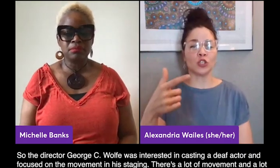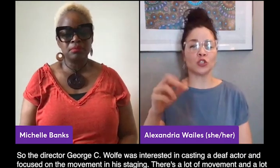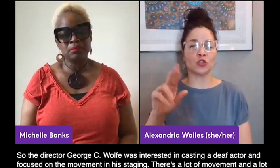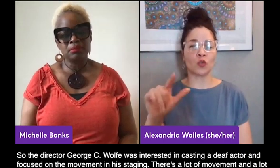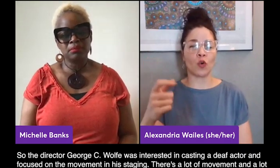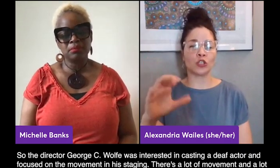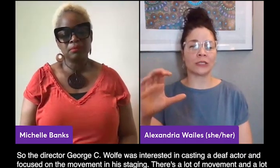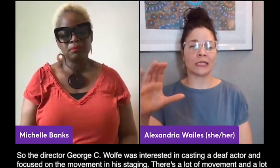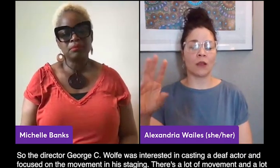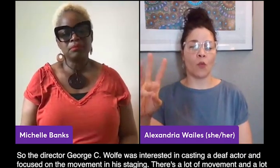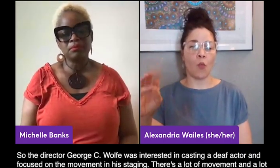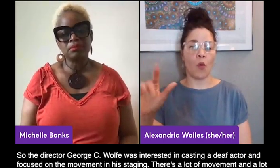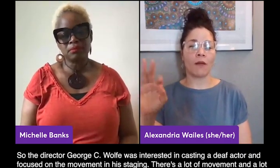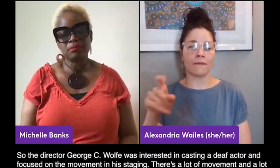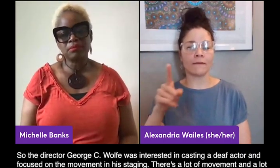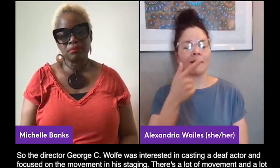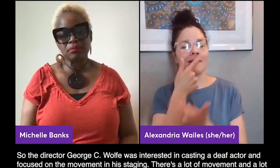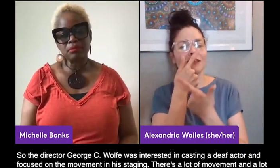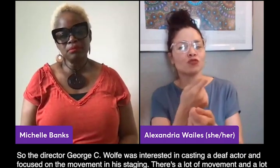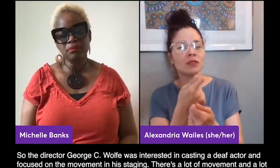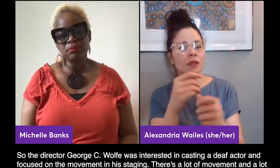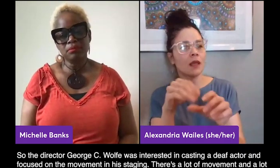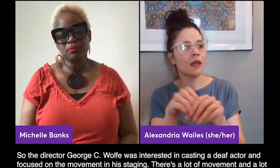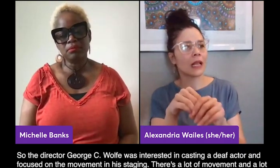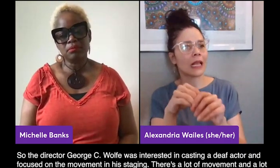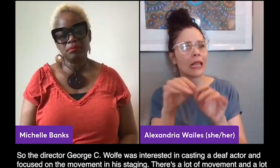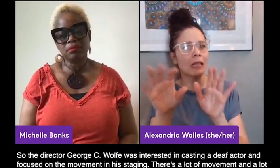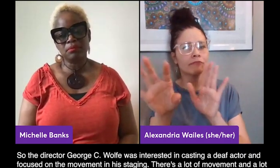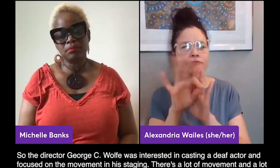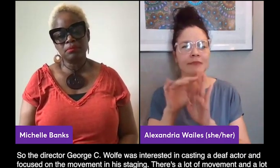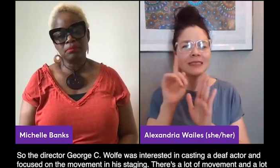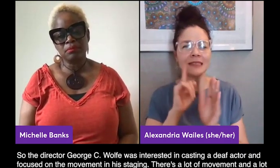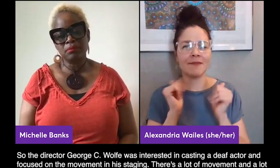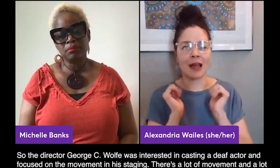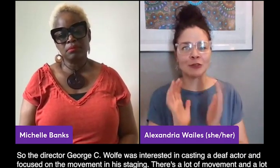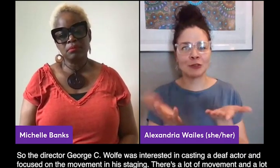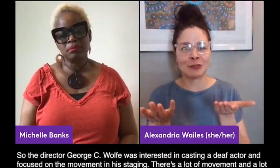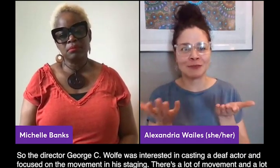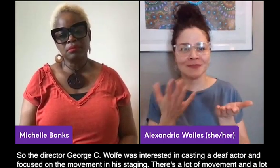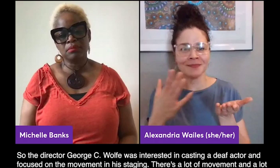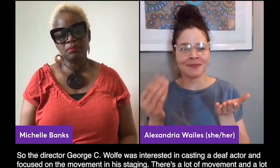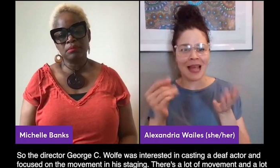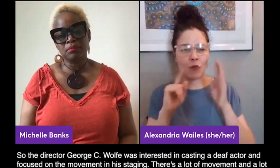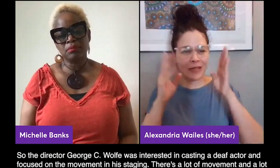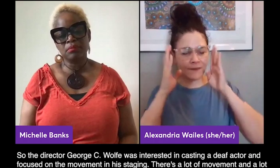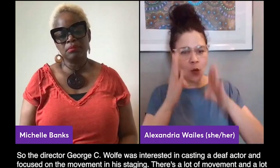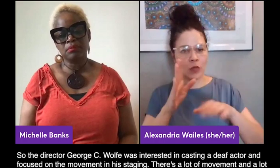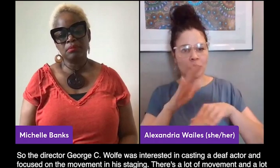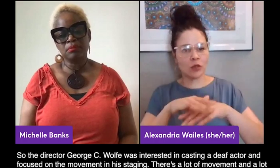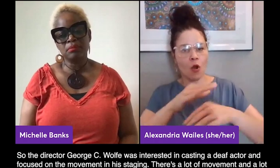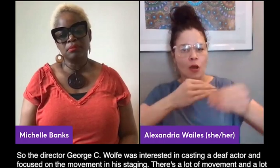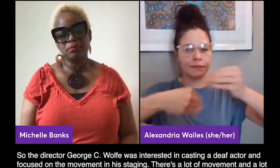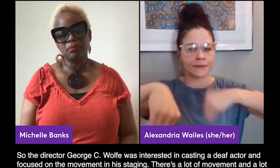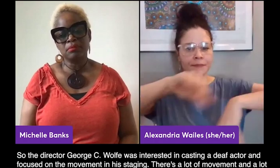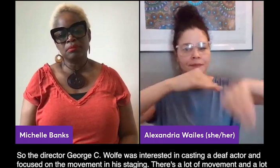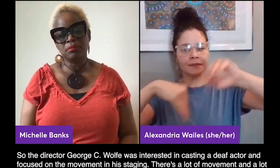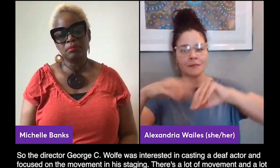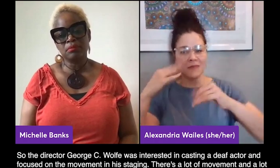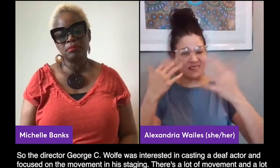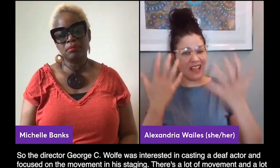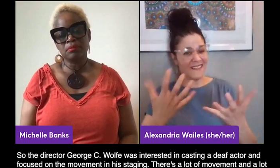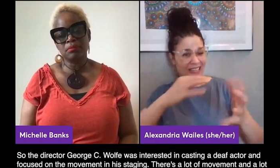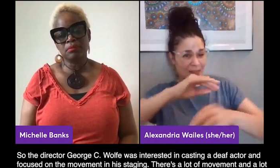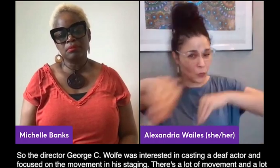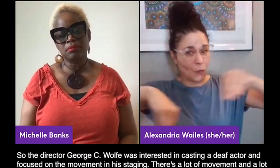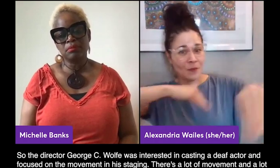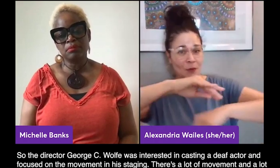So the director, George C. Wolfe, was interested in casting a deaf actor and focused on the movement in